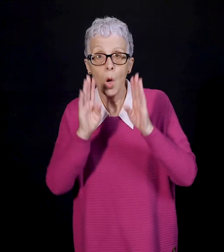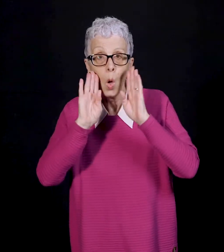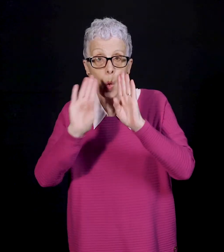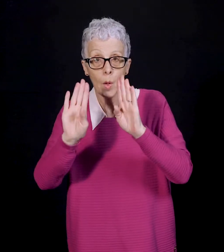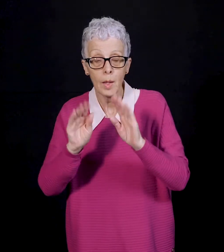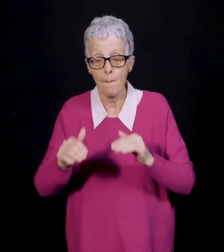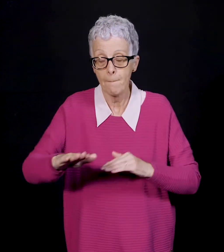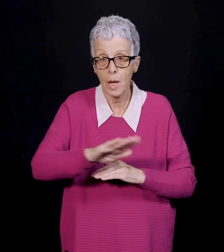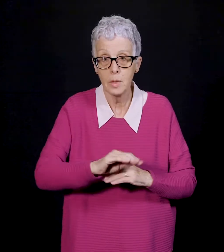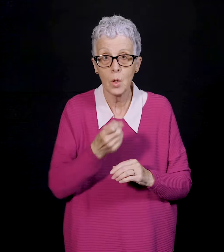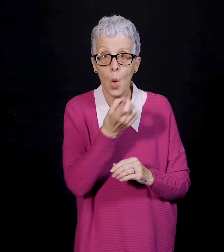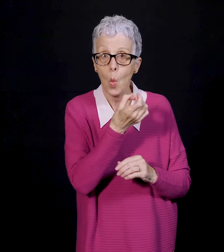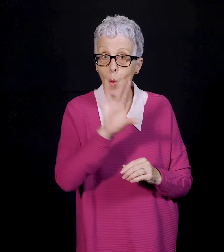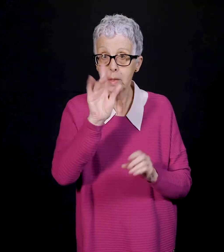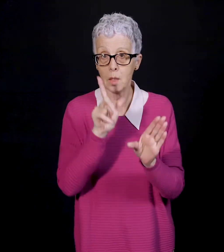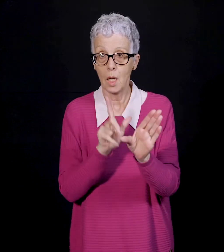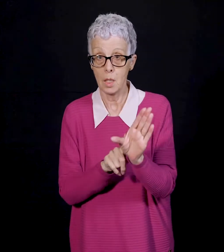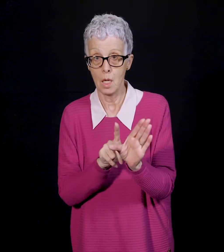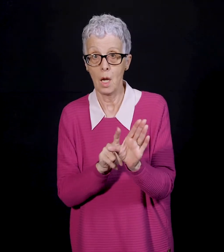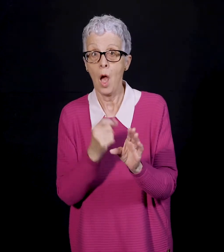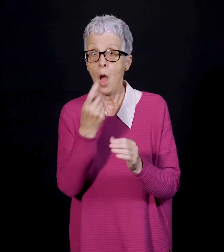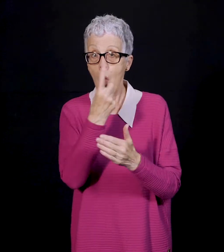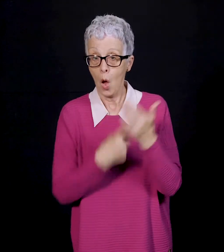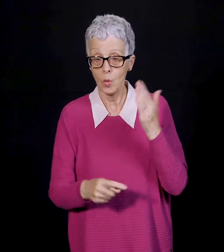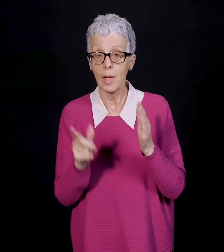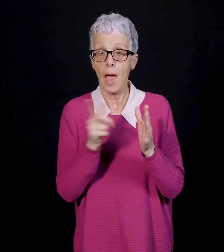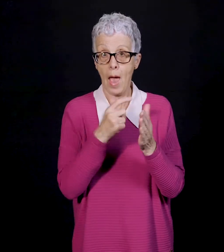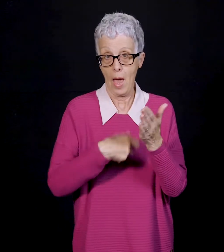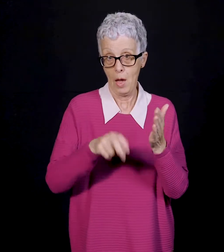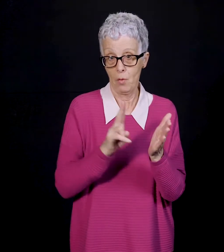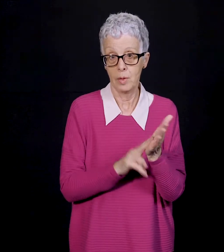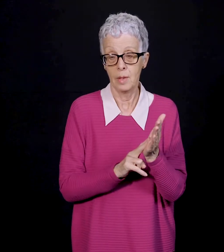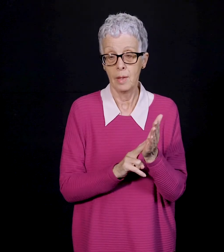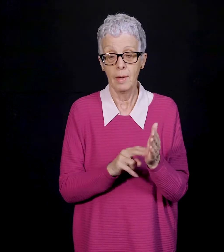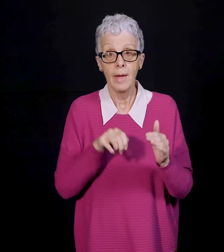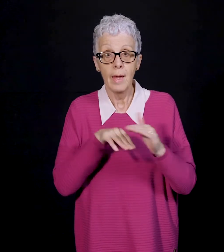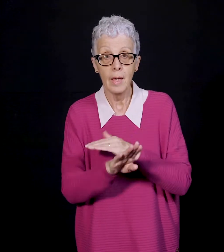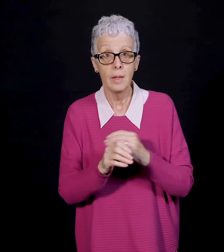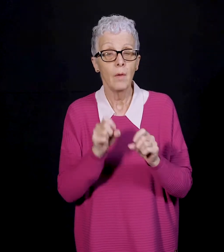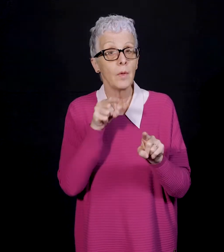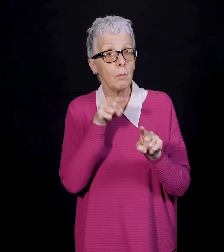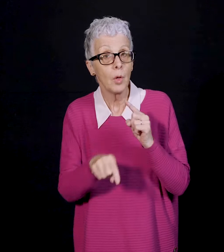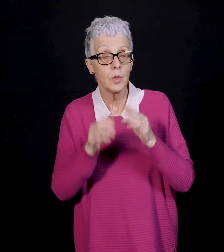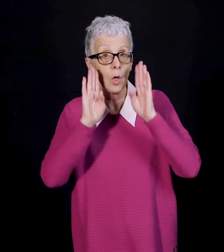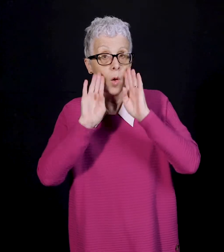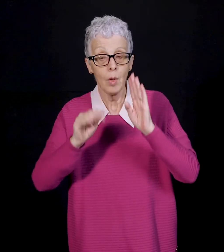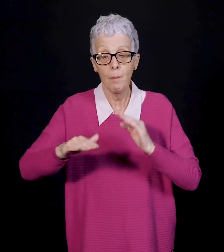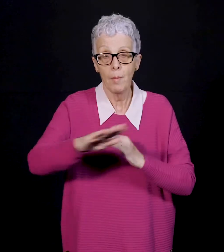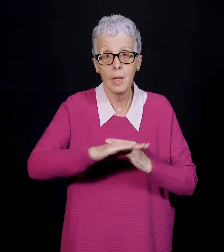year, and only he went in there. And in that most holy place, of course, was the Ark of the Covenant, where God's presence